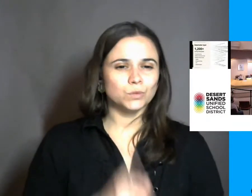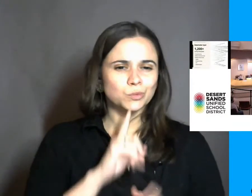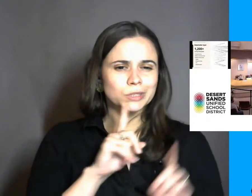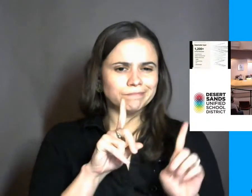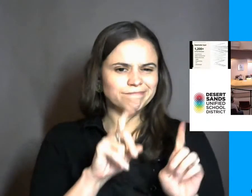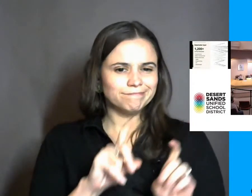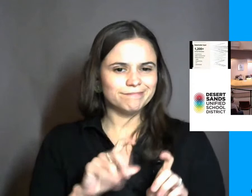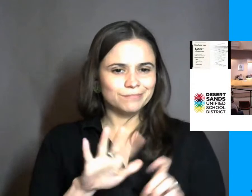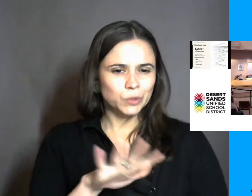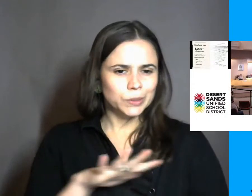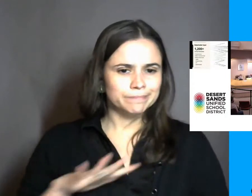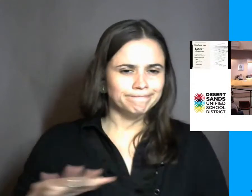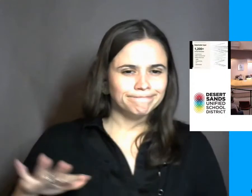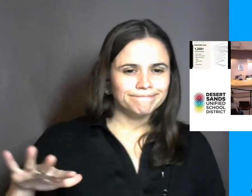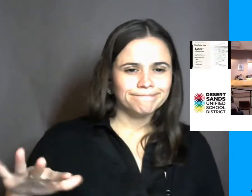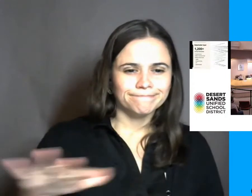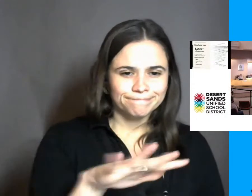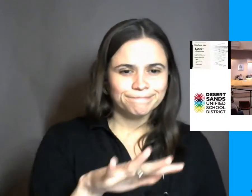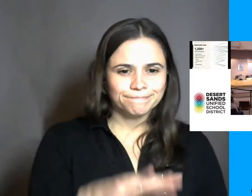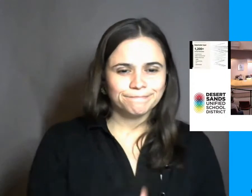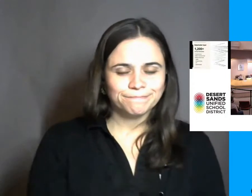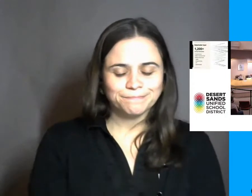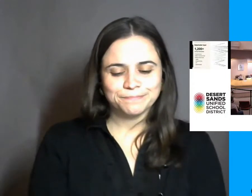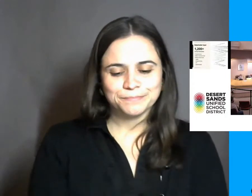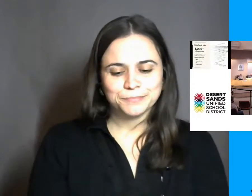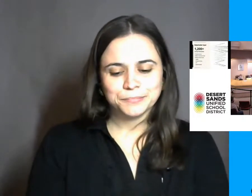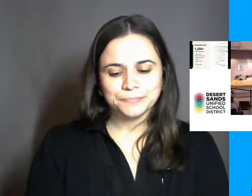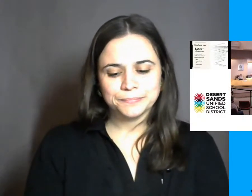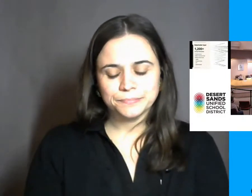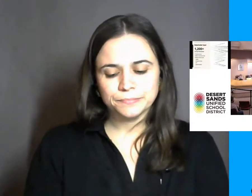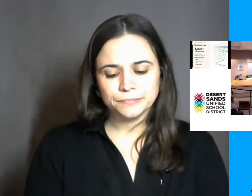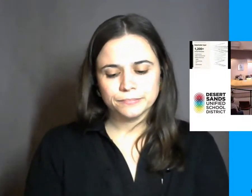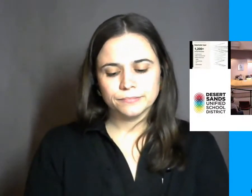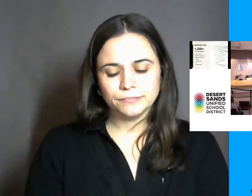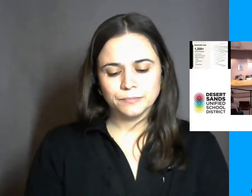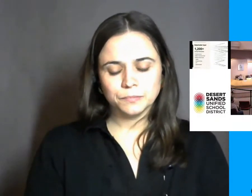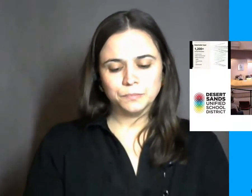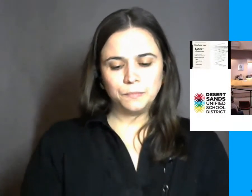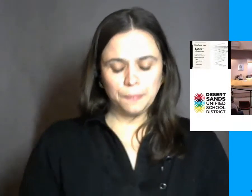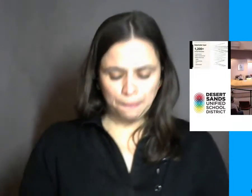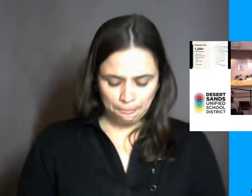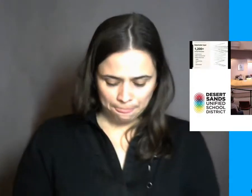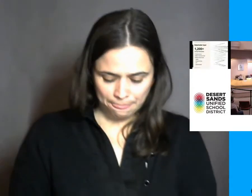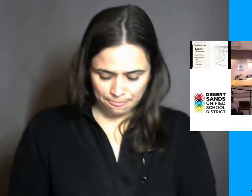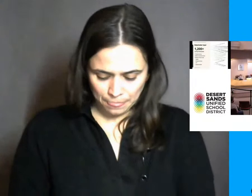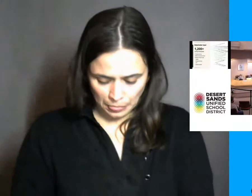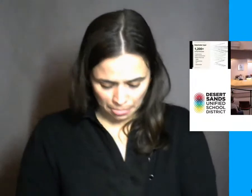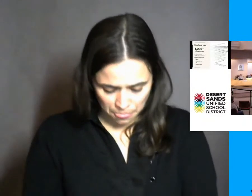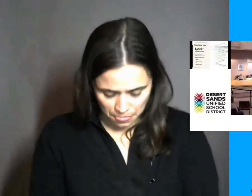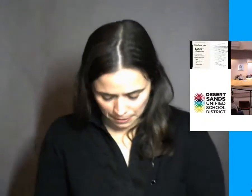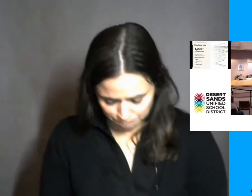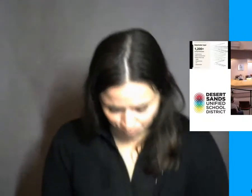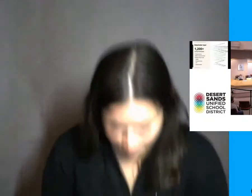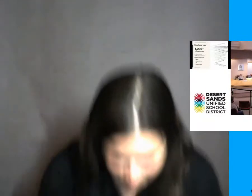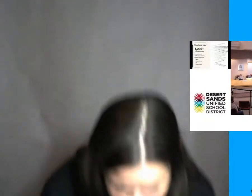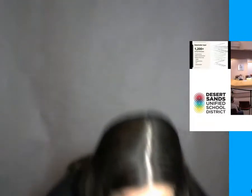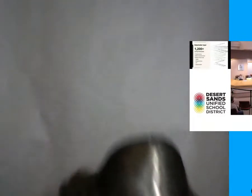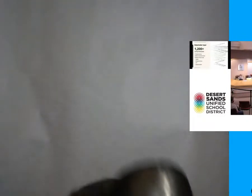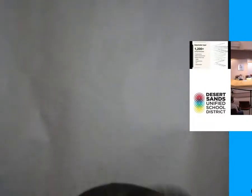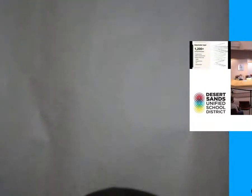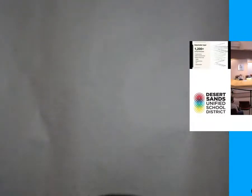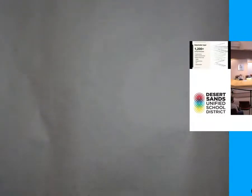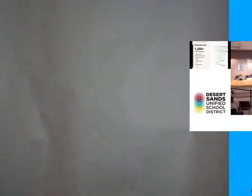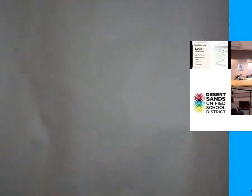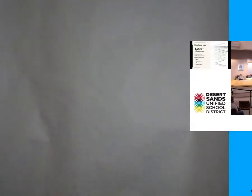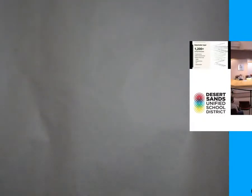programs. And then we met with other key groups, including Cabinet, Ed Services Team,